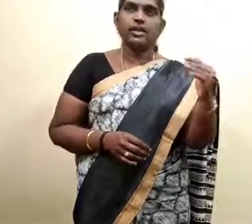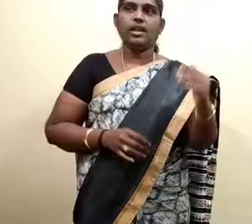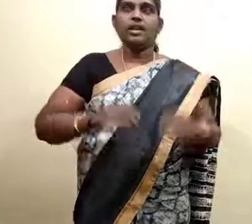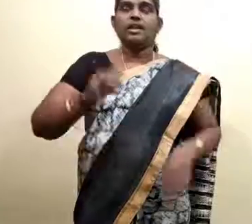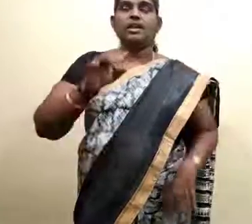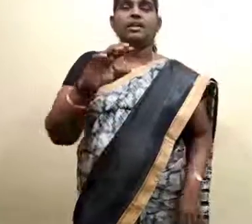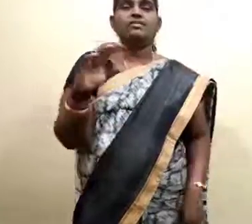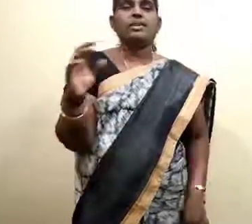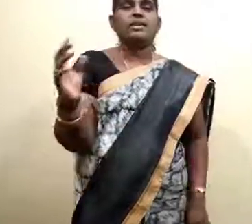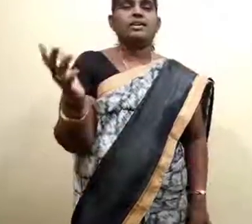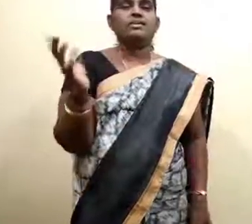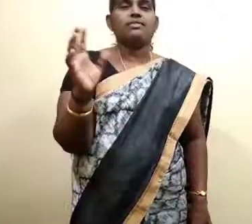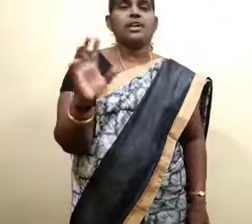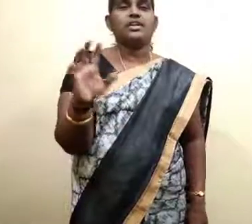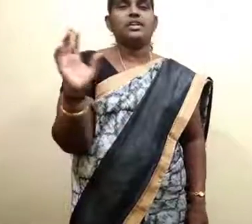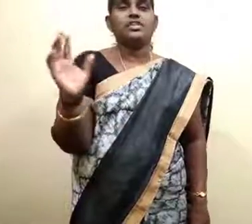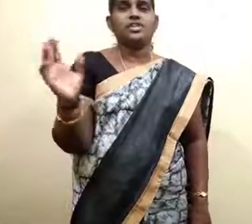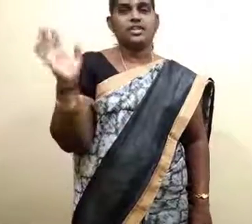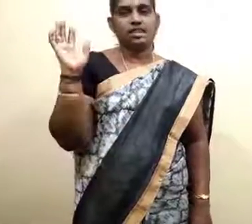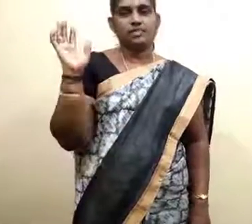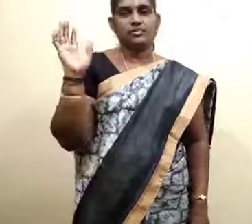Kay invented flying shuttle.